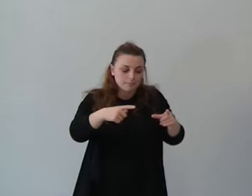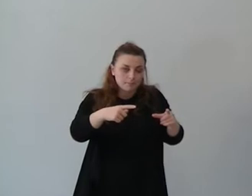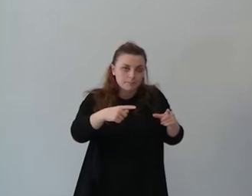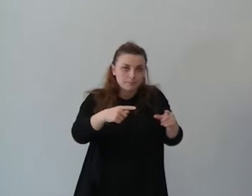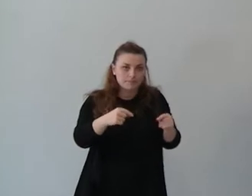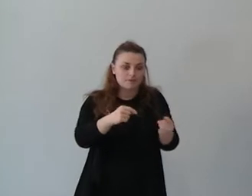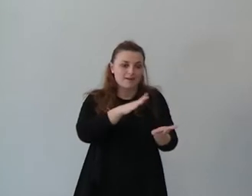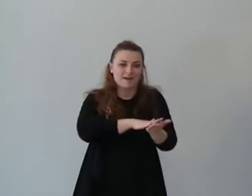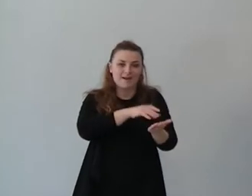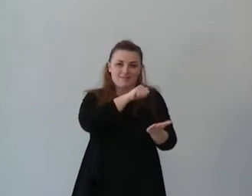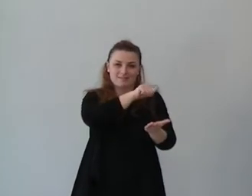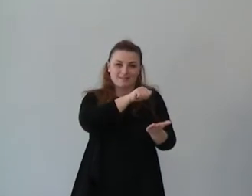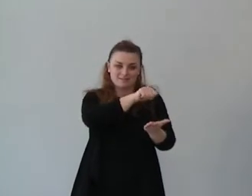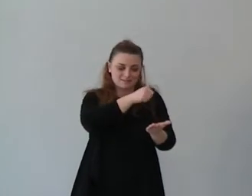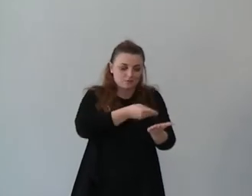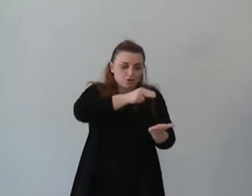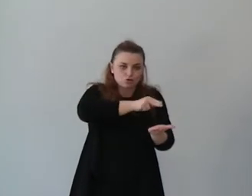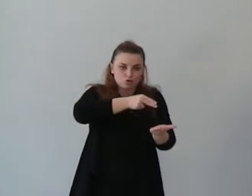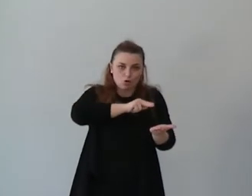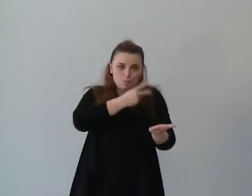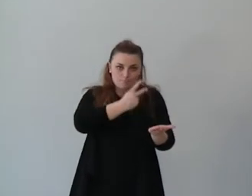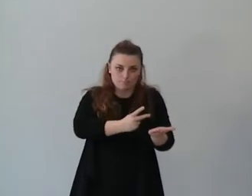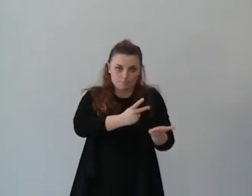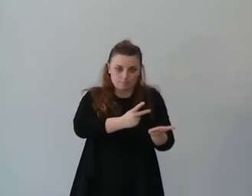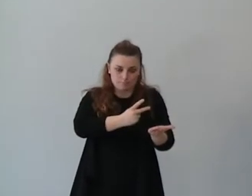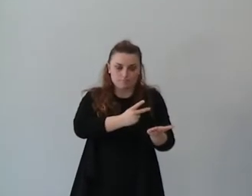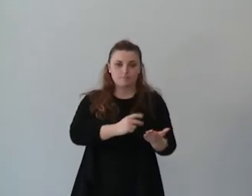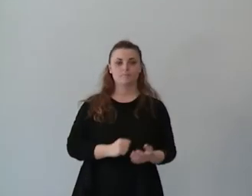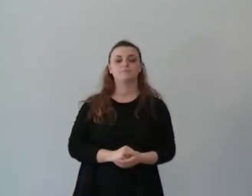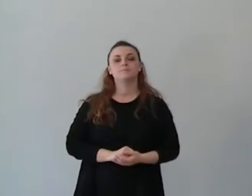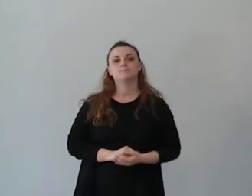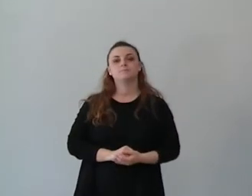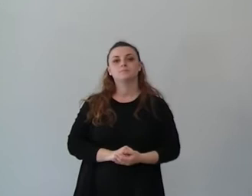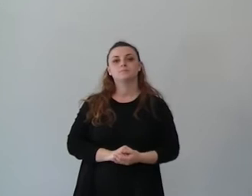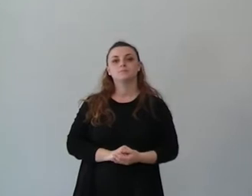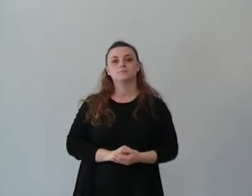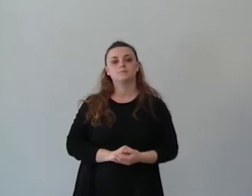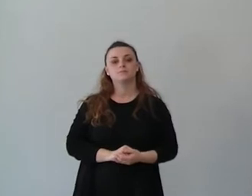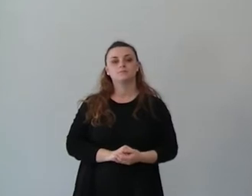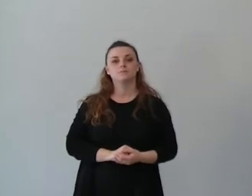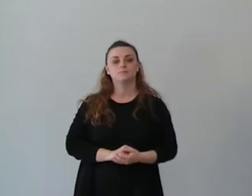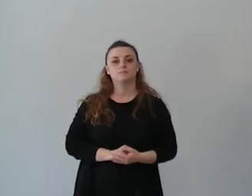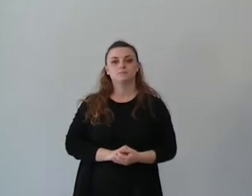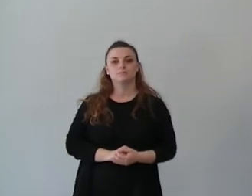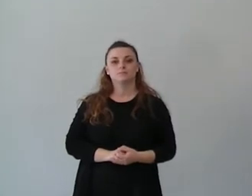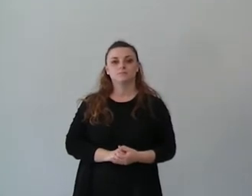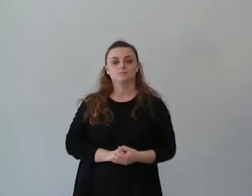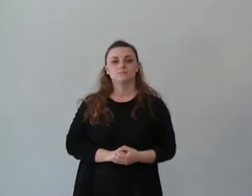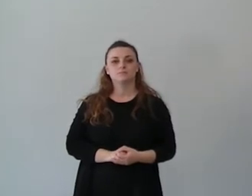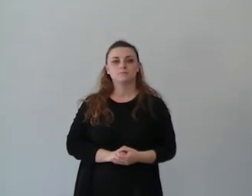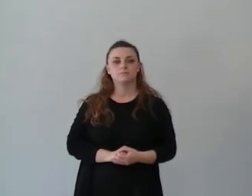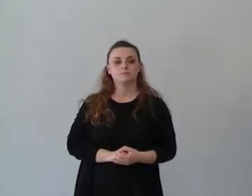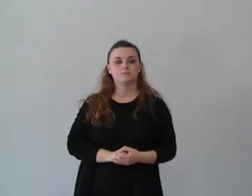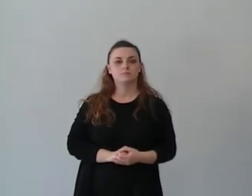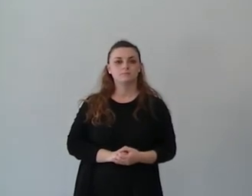adesivi sopra. And you are going to be able to use that card to write any notes you want to on it. E